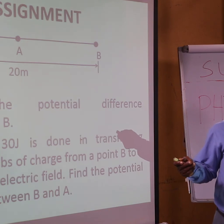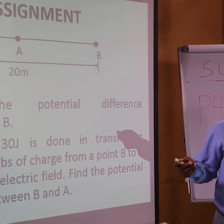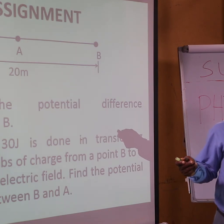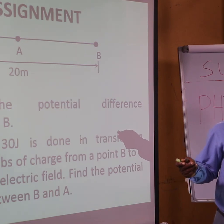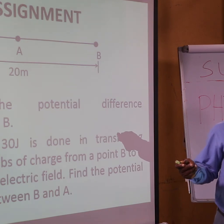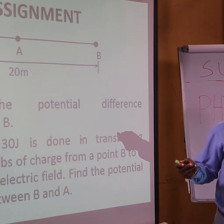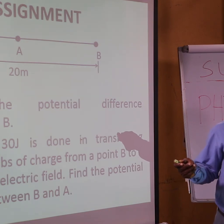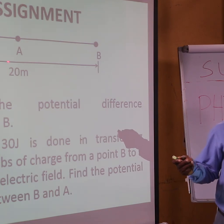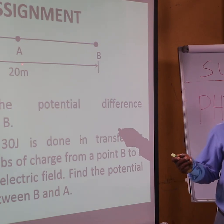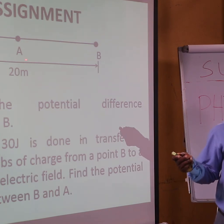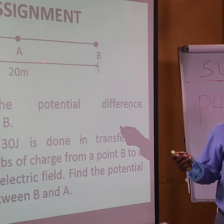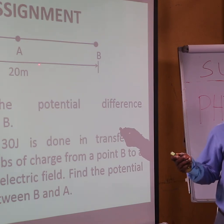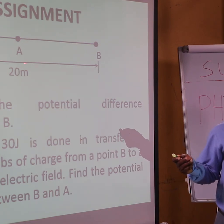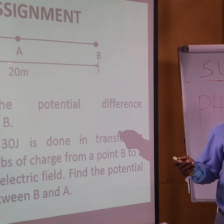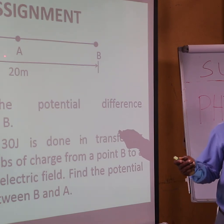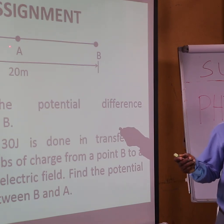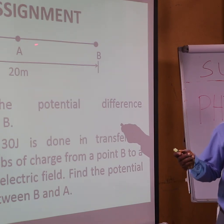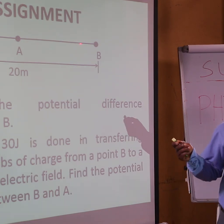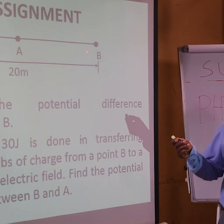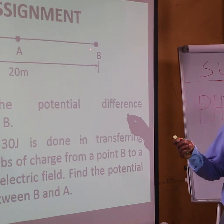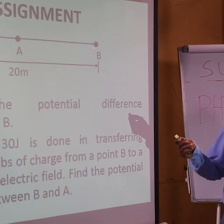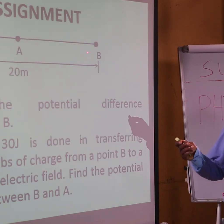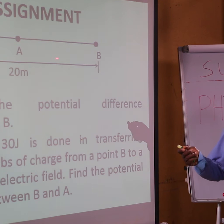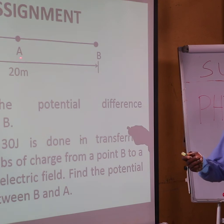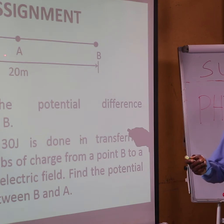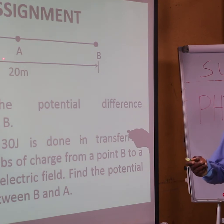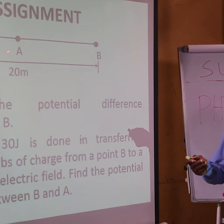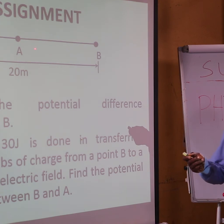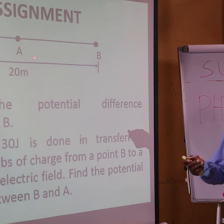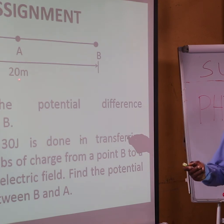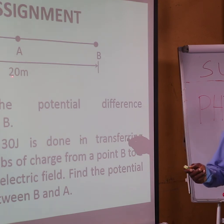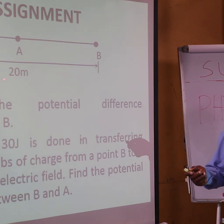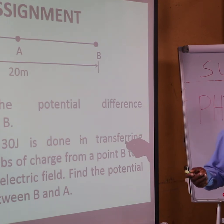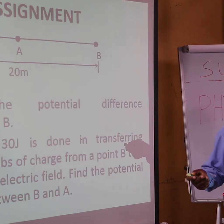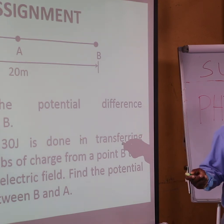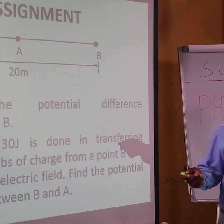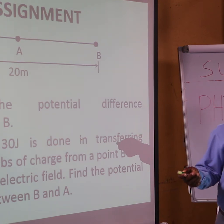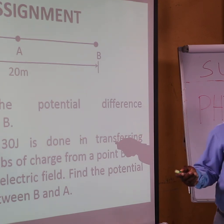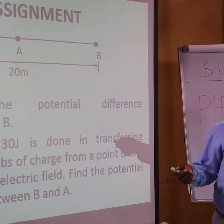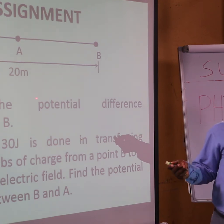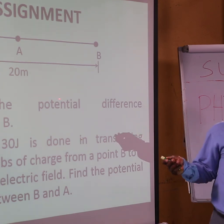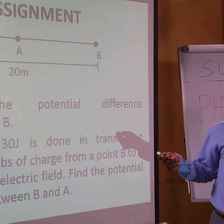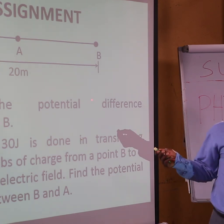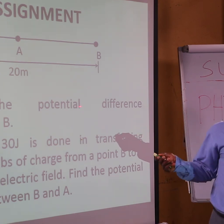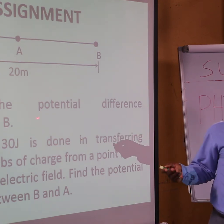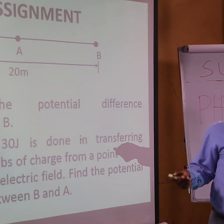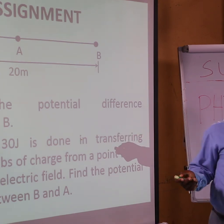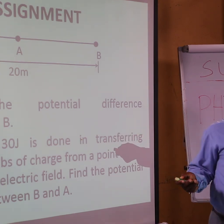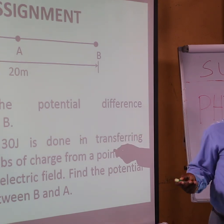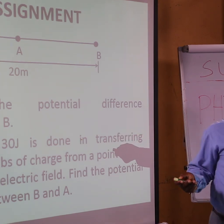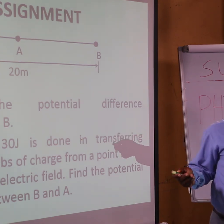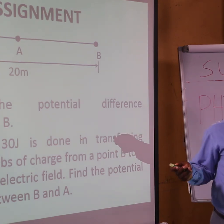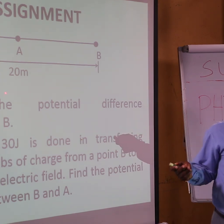10 meter from it, and point B is 20 meter from it. You have to calculate the potential